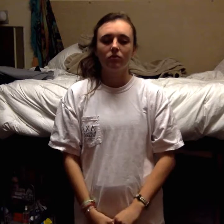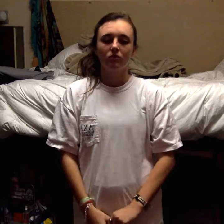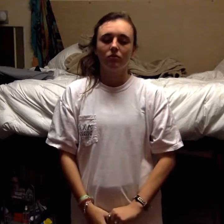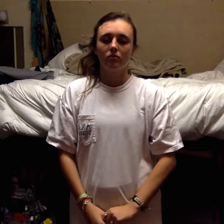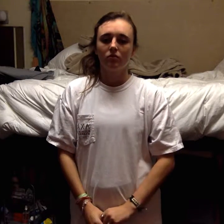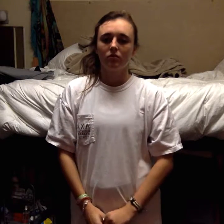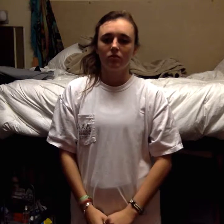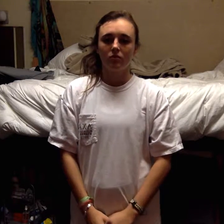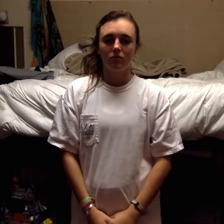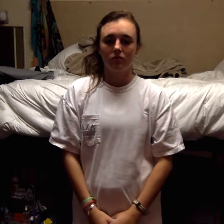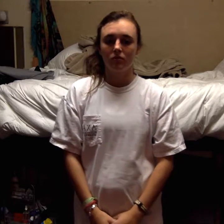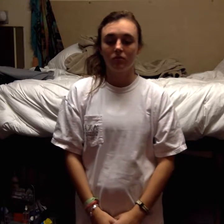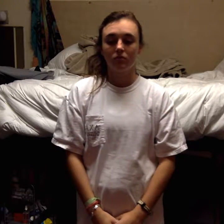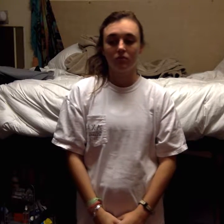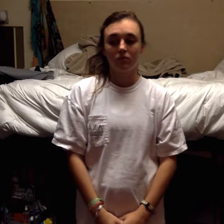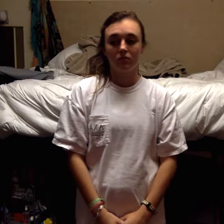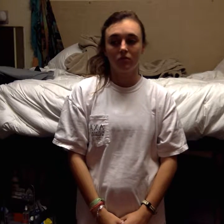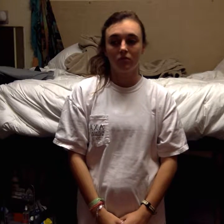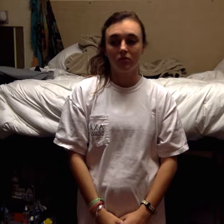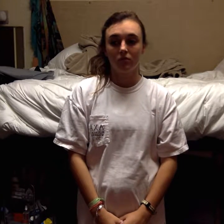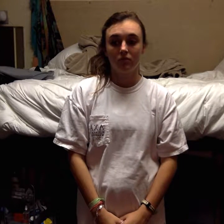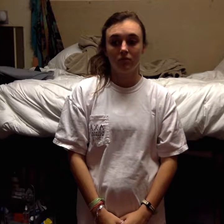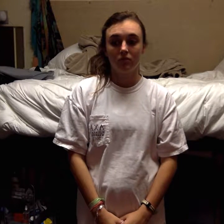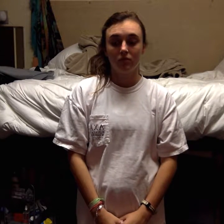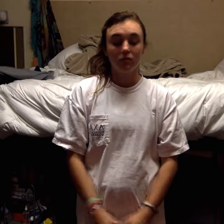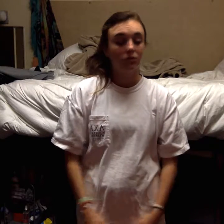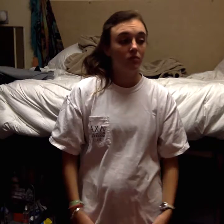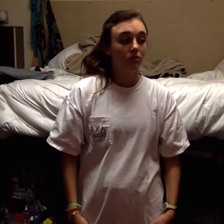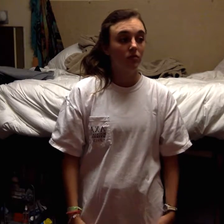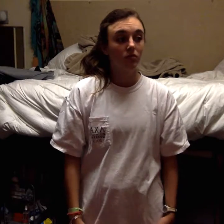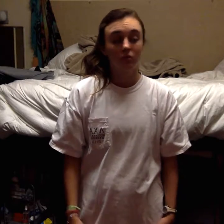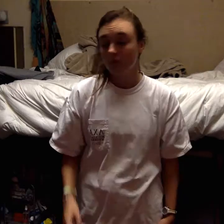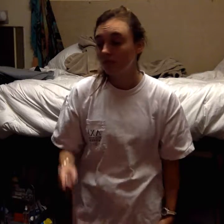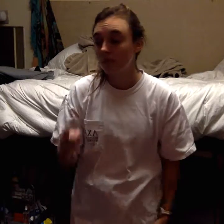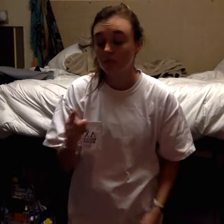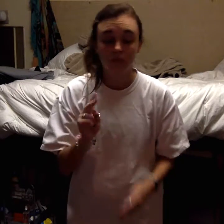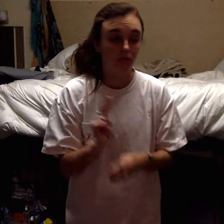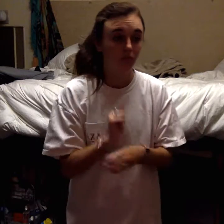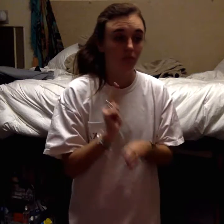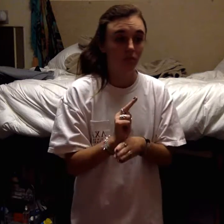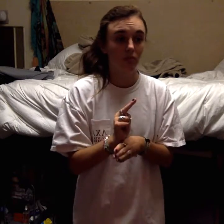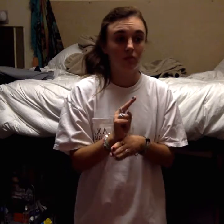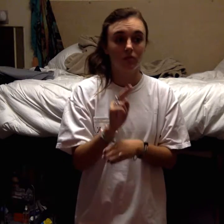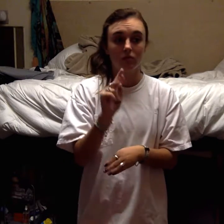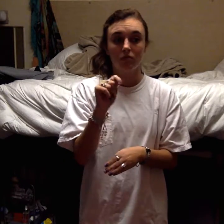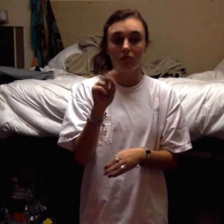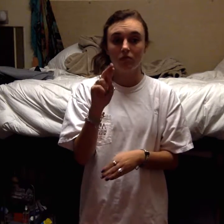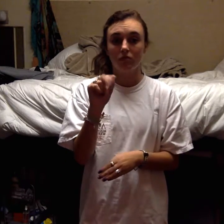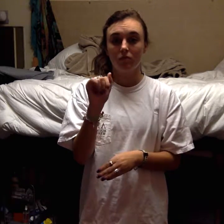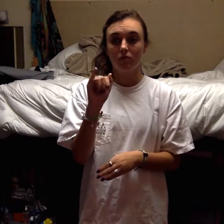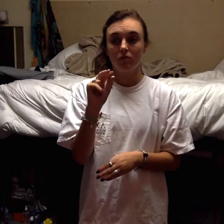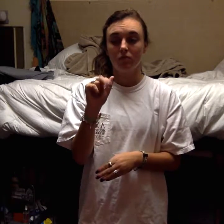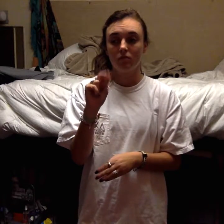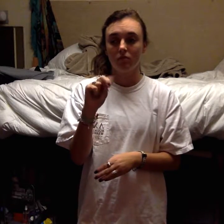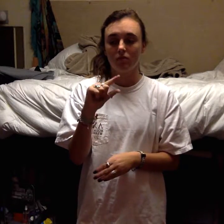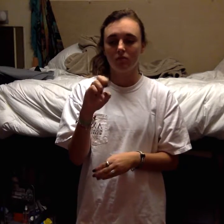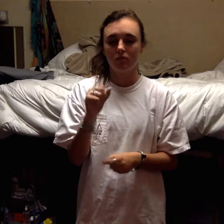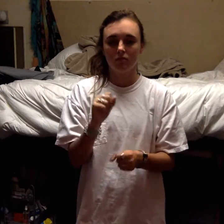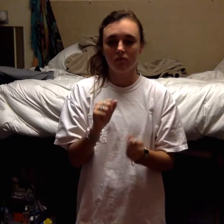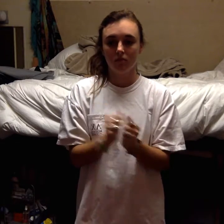Now, I asked you if you had used triangles with Mr. Wazorek, and you said yes, you have. Why are